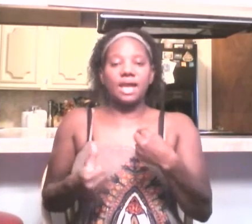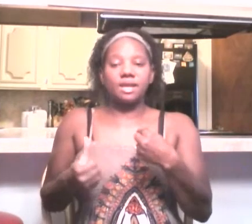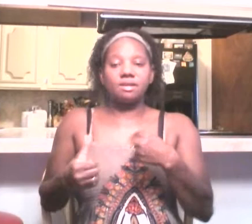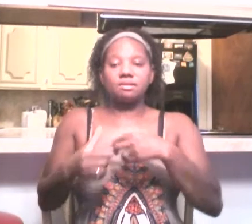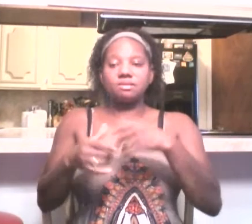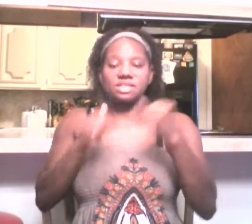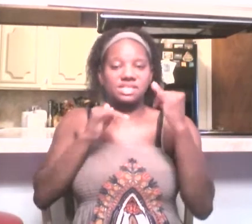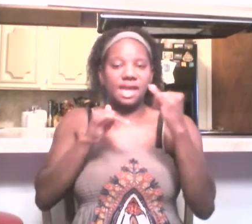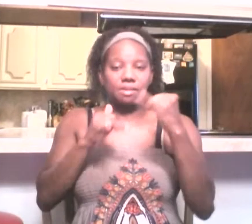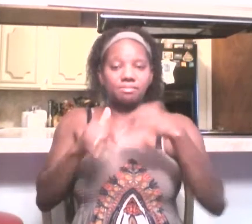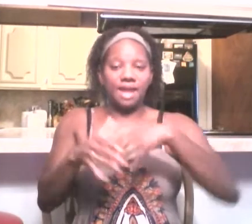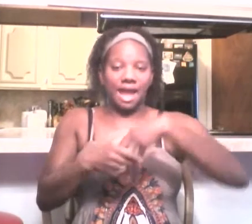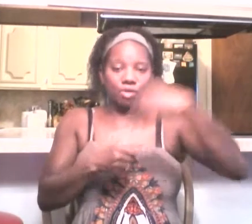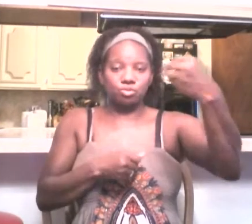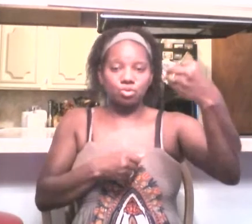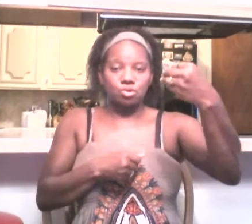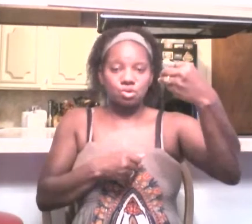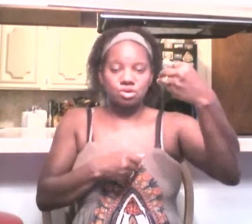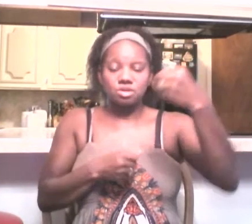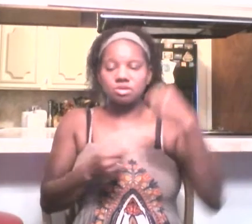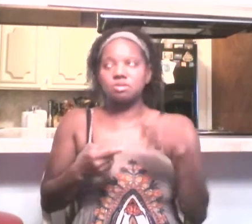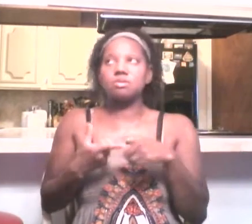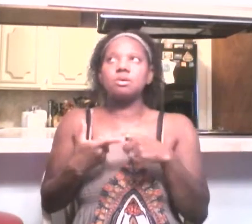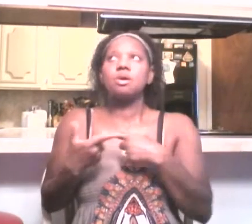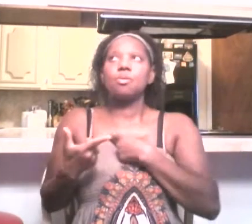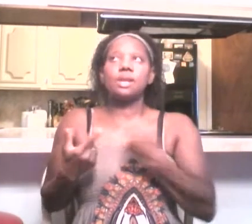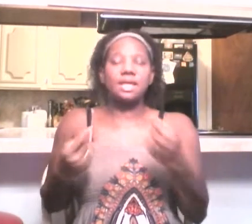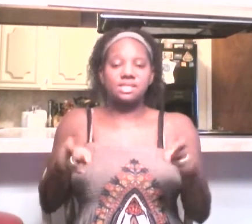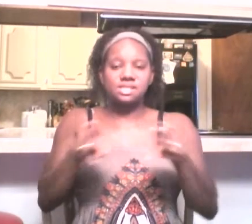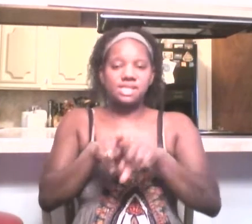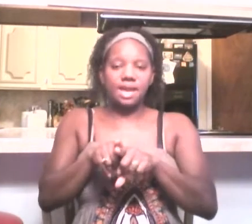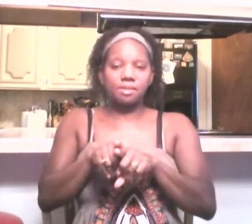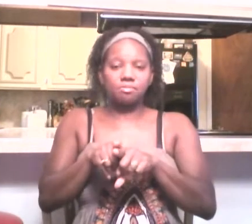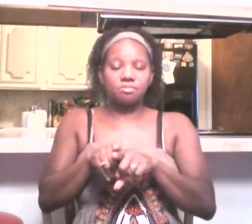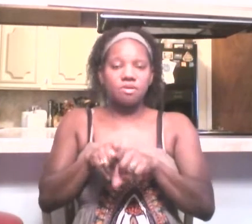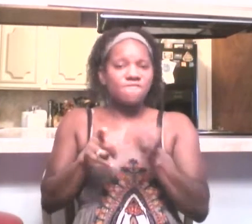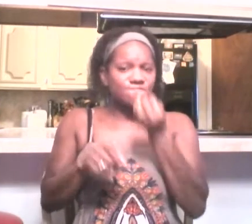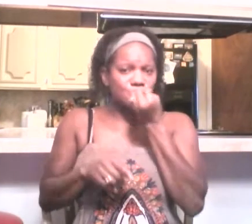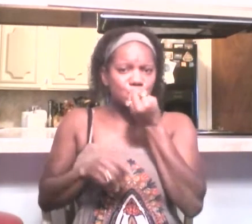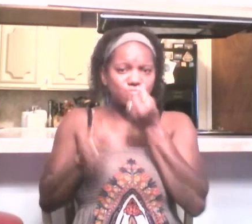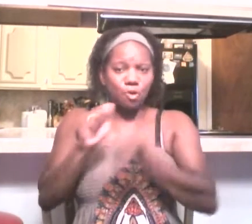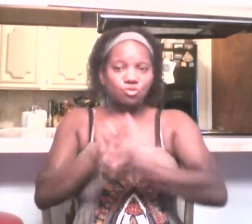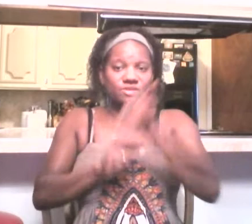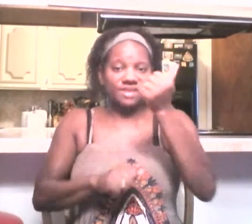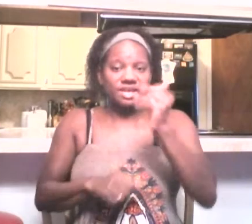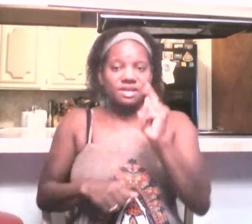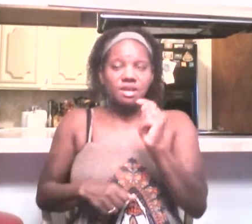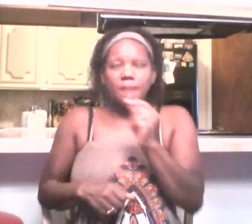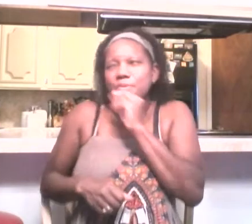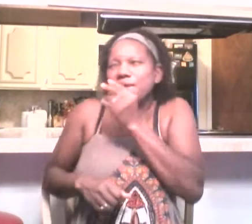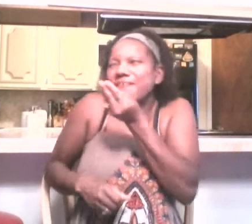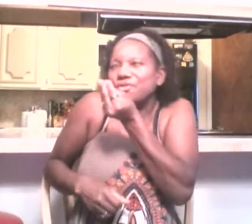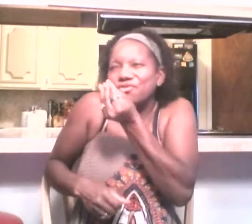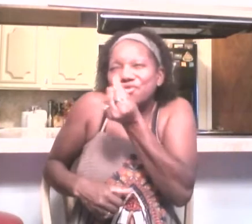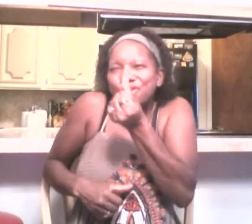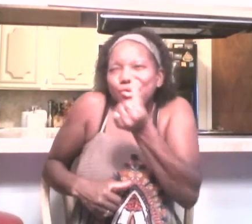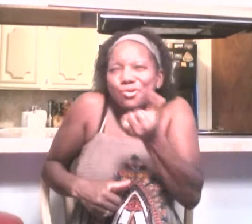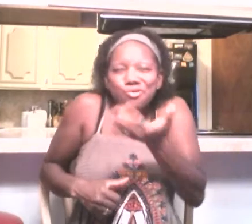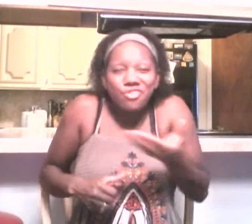like the same outdoors. We like the same food, most of it. I mean, we have a few